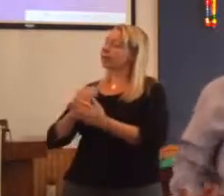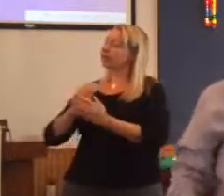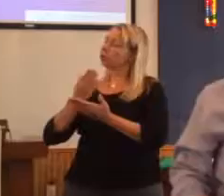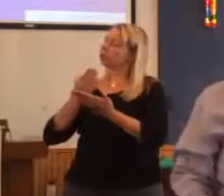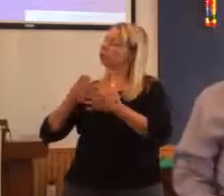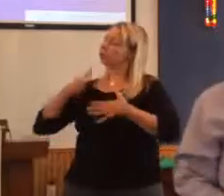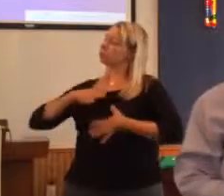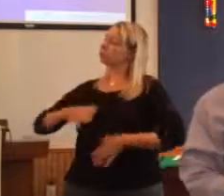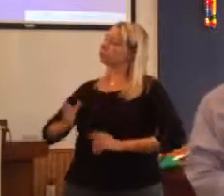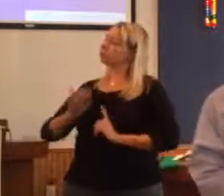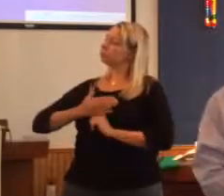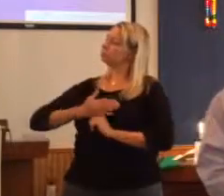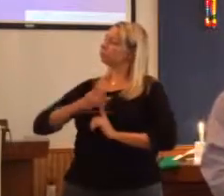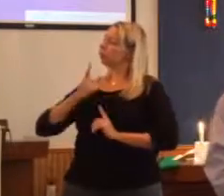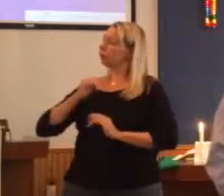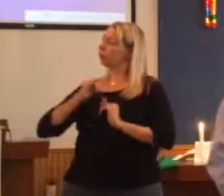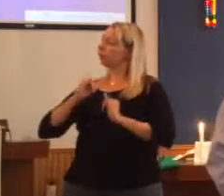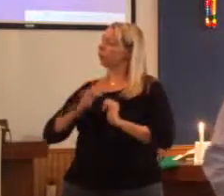applying, because you feel good.